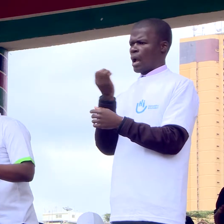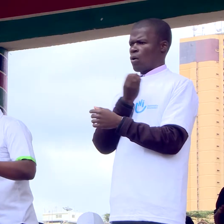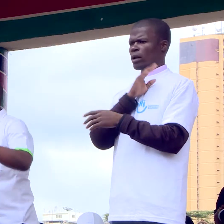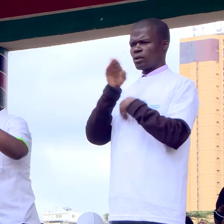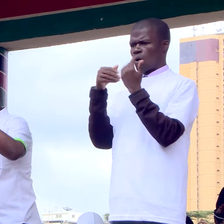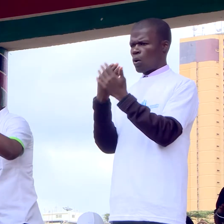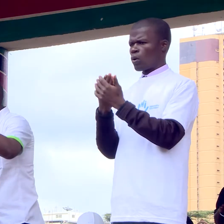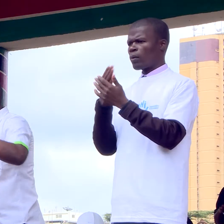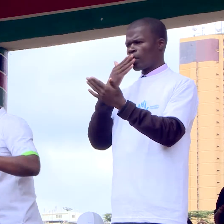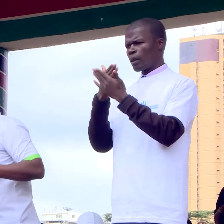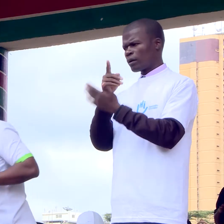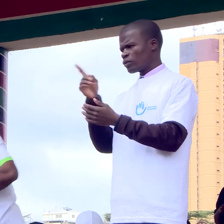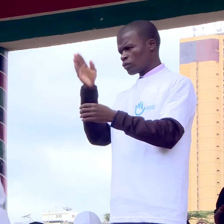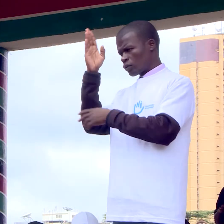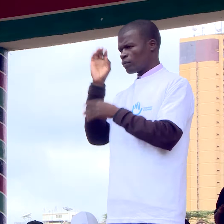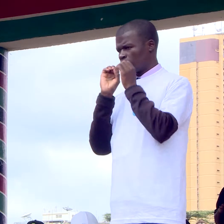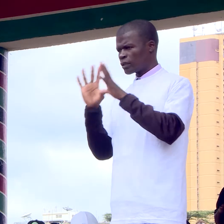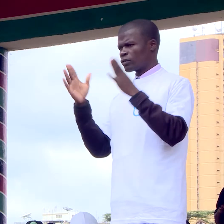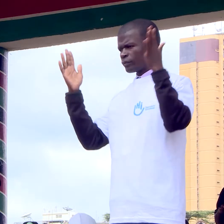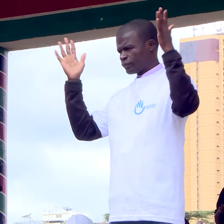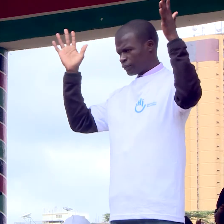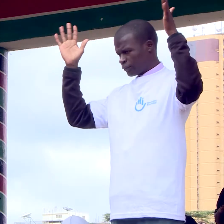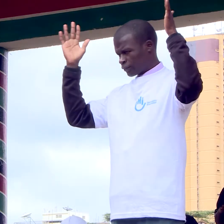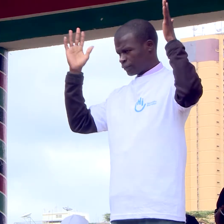Asanteni sana, Mwenyezi Mungu awabariki.